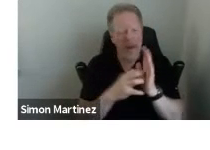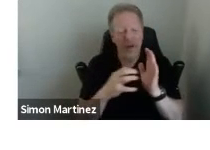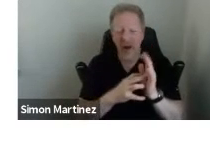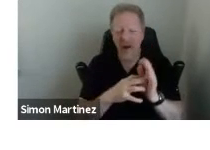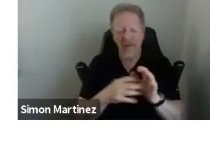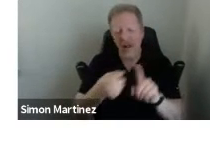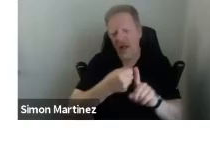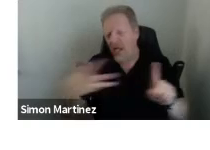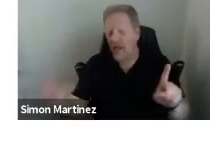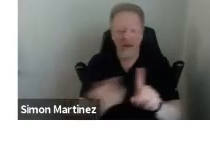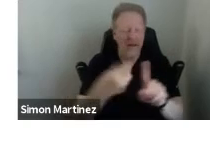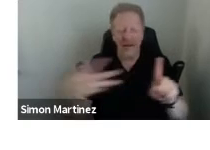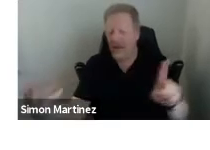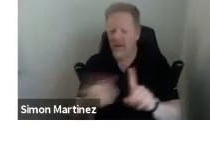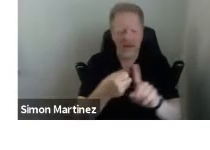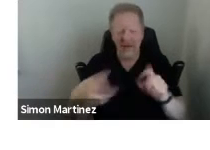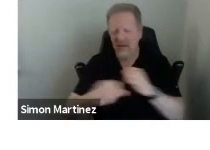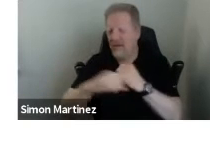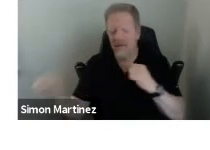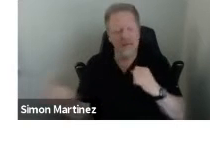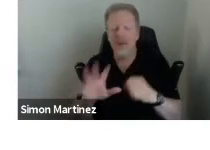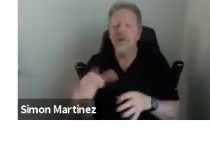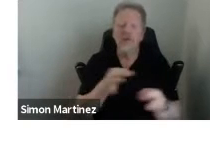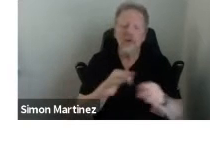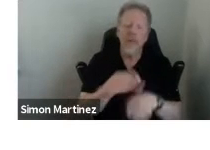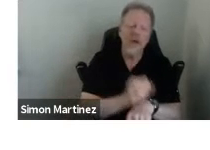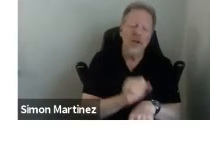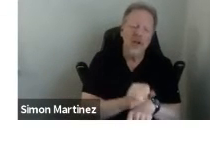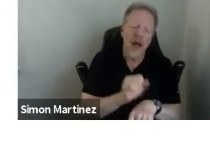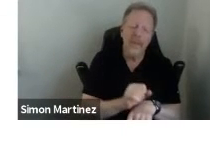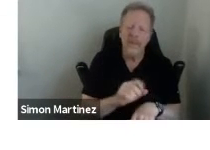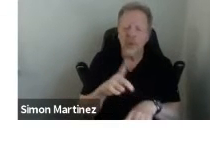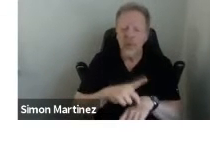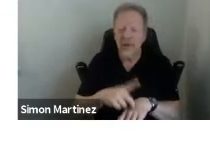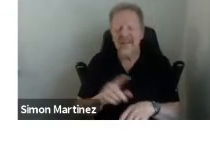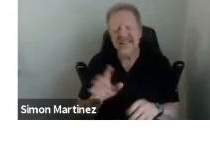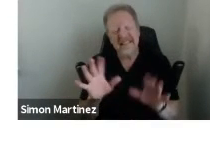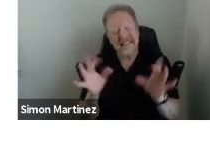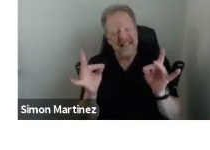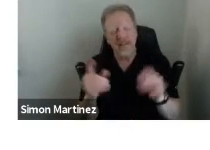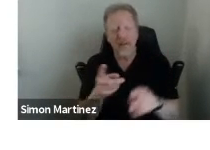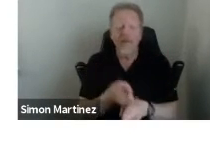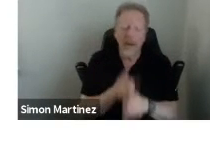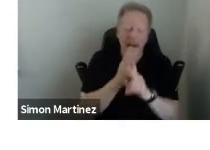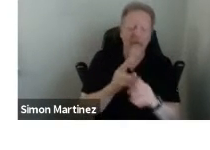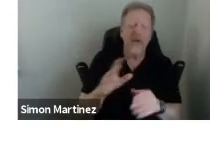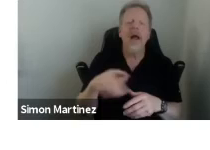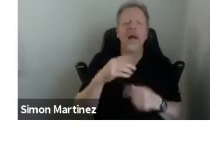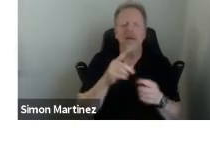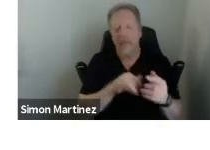for when you're describing your job duties, that can be 2 or 3 lines, but you'll see after the